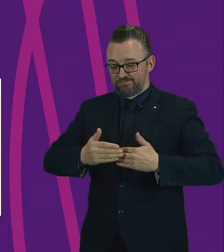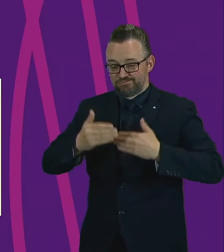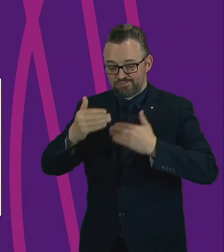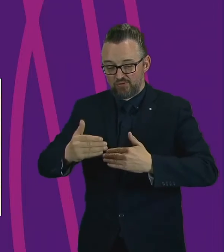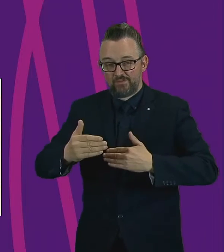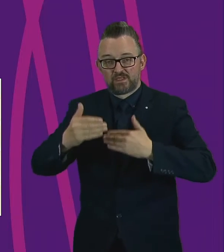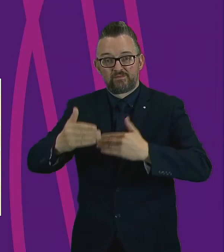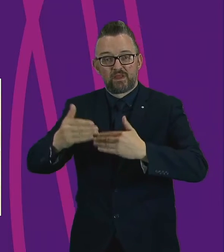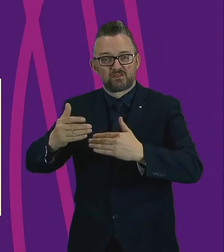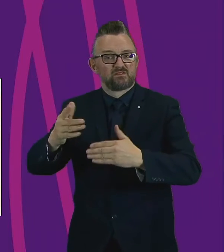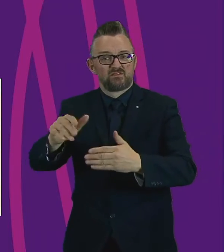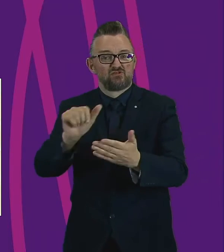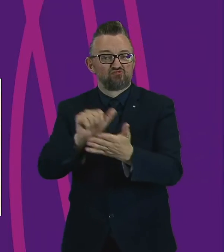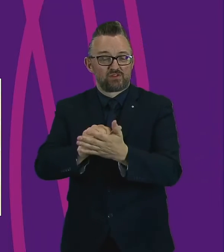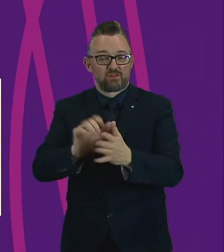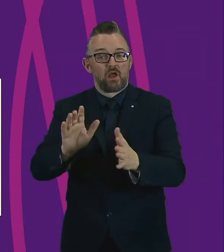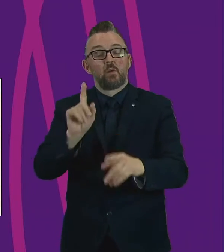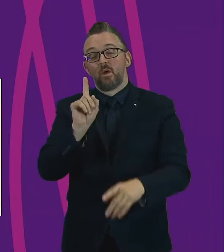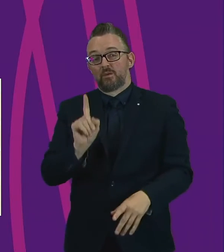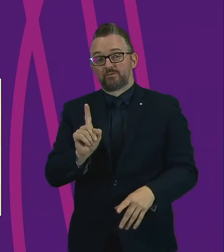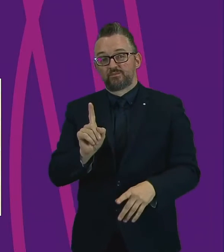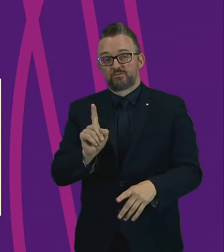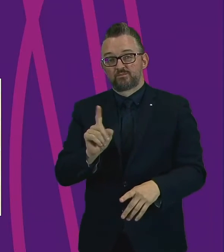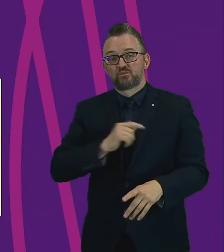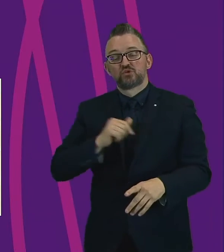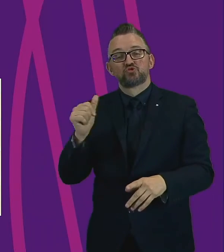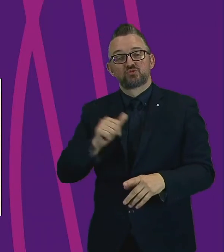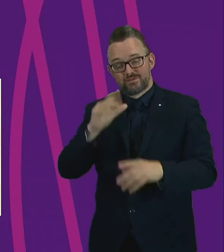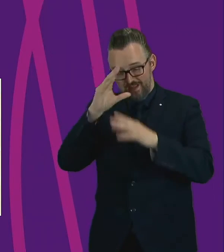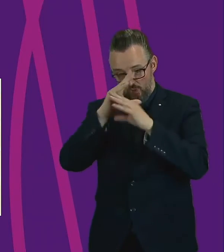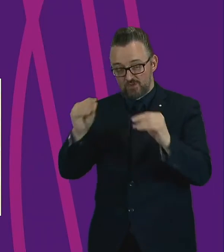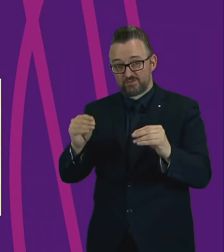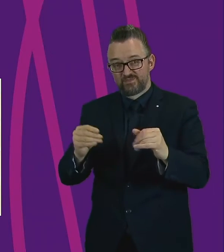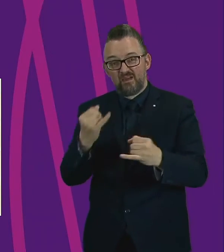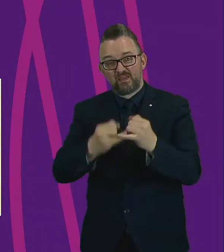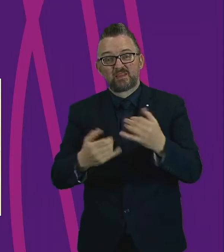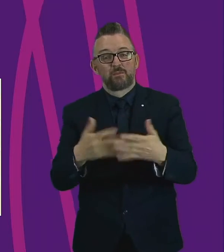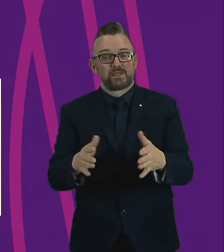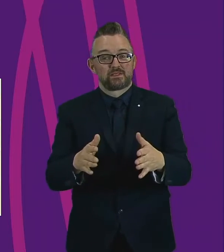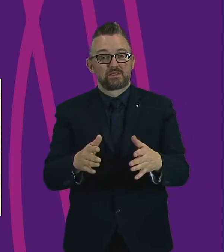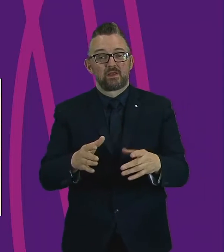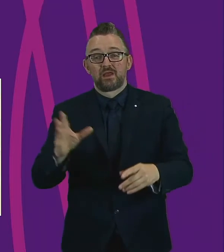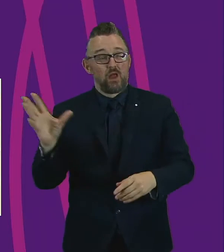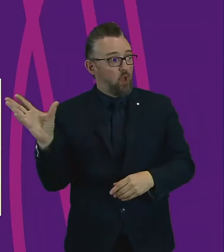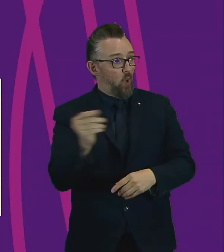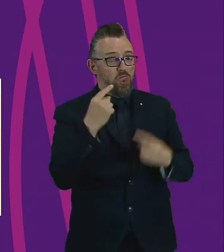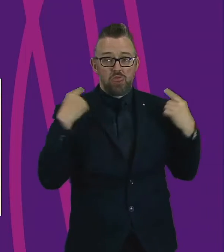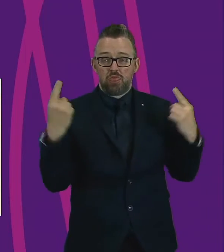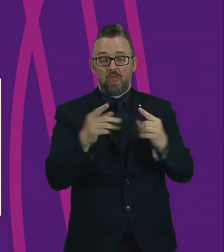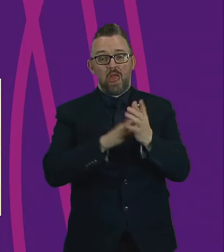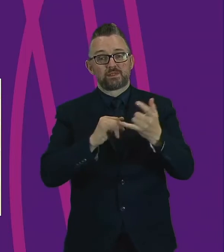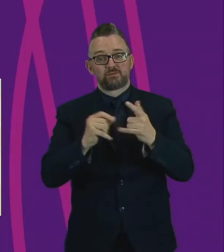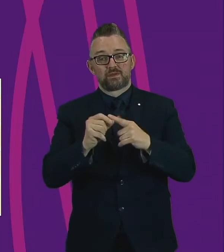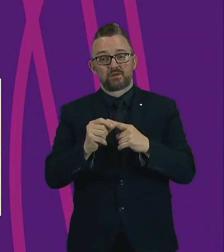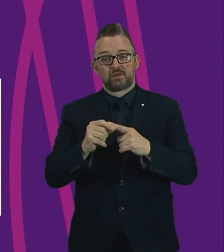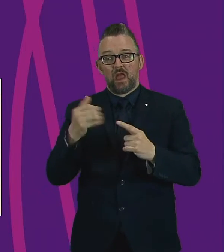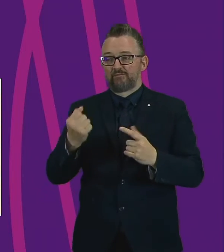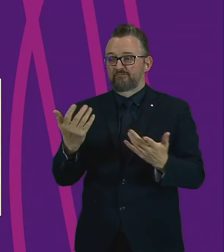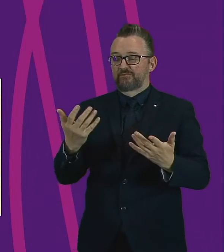makes eminent sense. But we should also acknowledge there have been failings. Every MSP here will have organisations